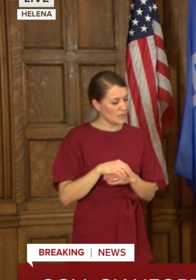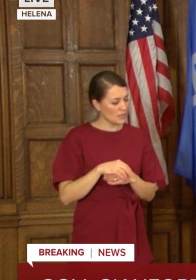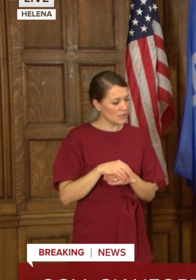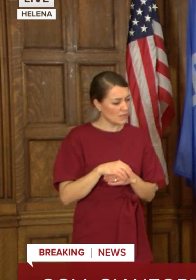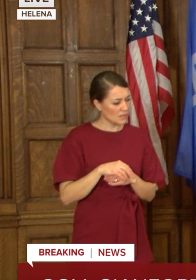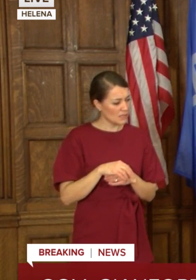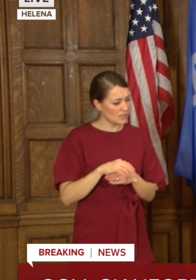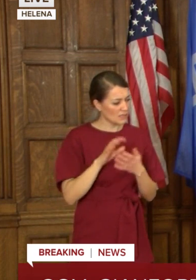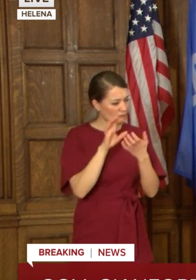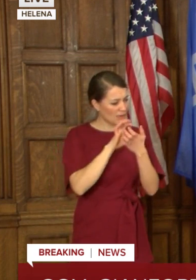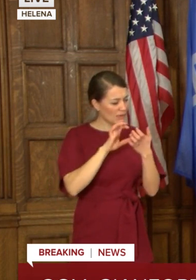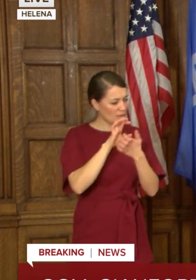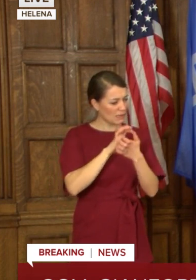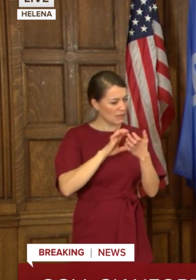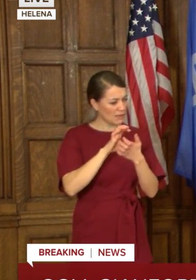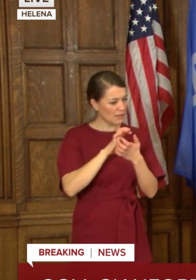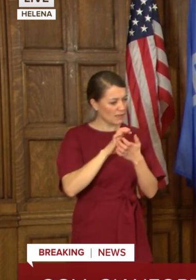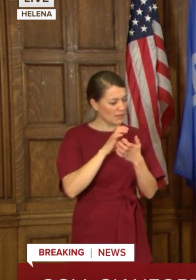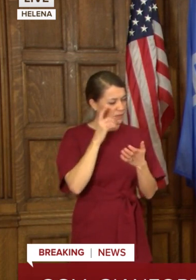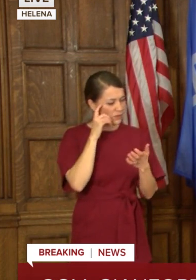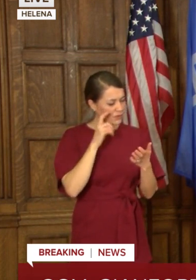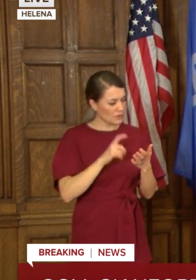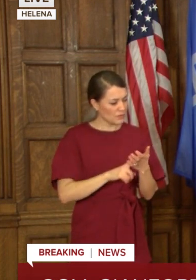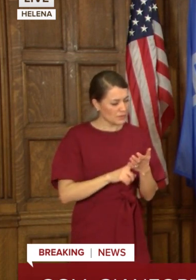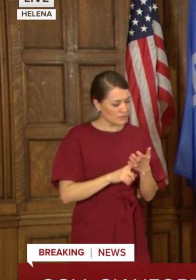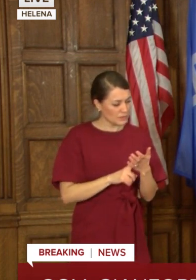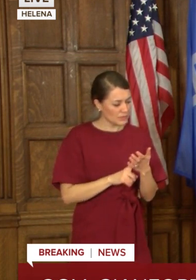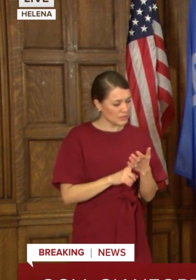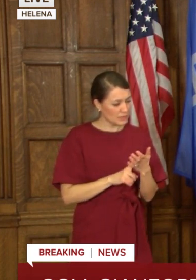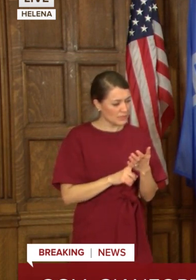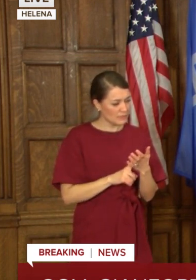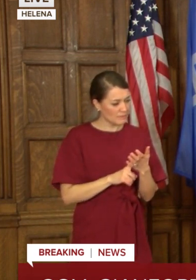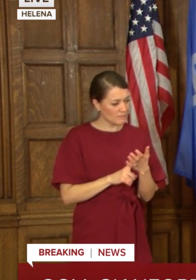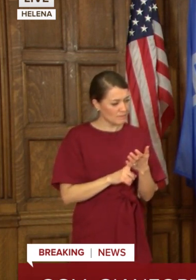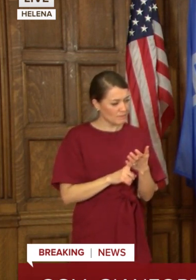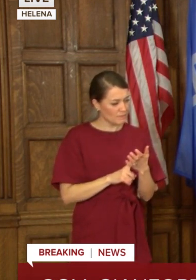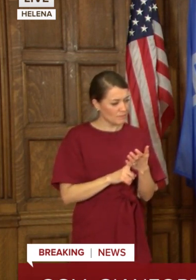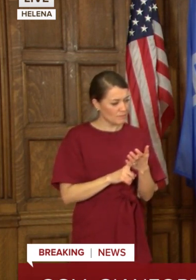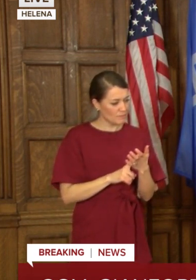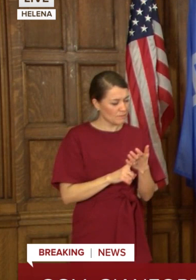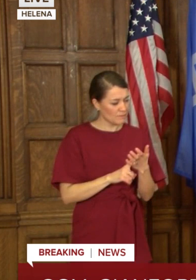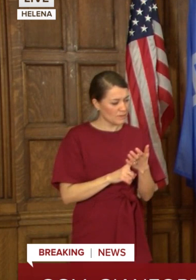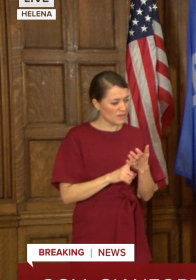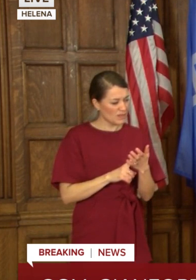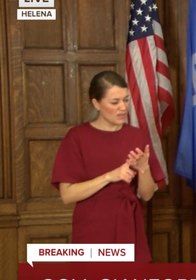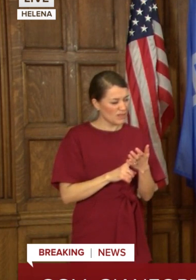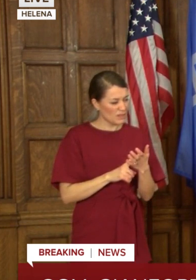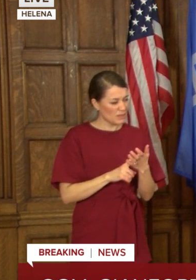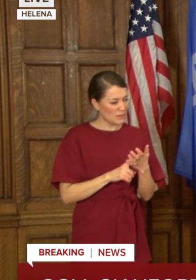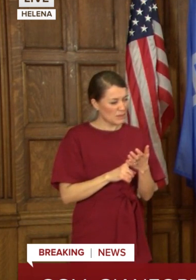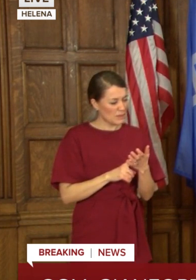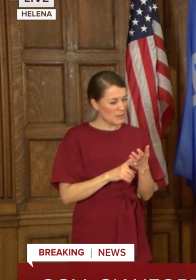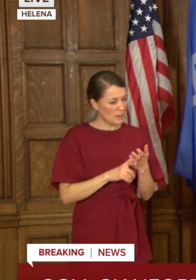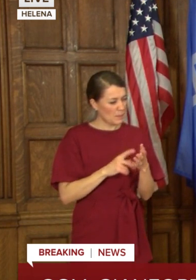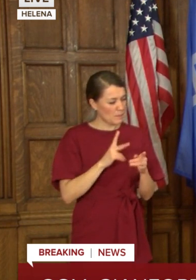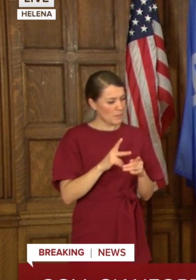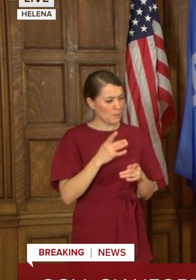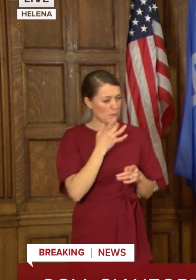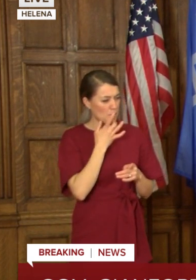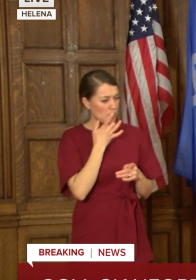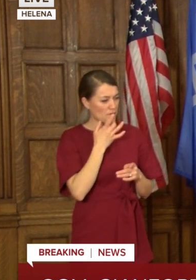not on your desk, and recognizing that you don't prefer mask mandates, this bill